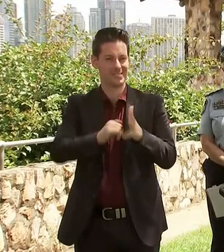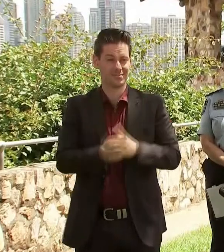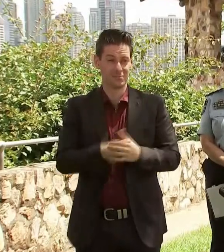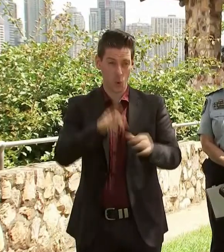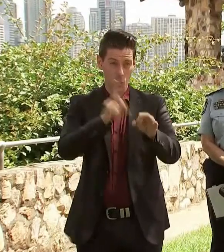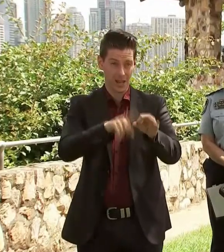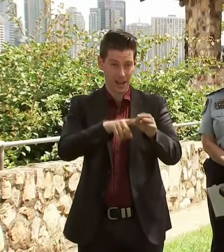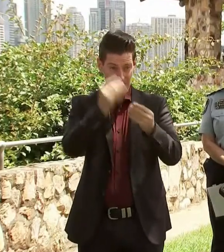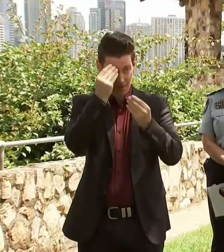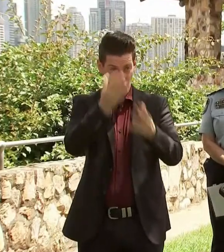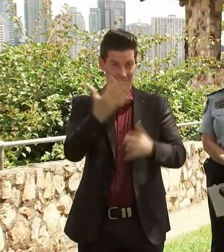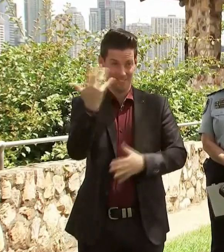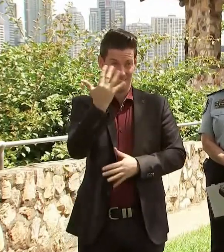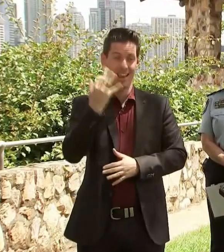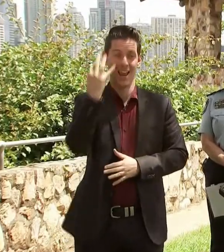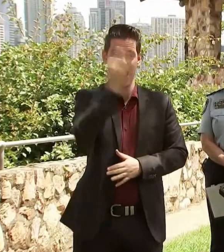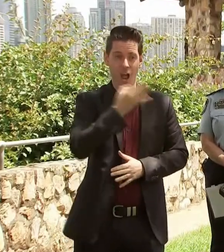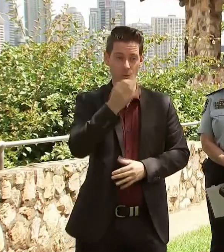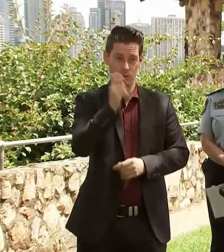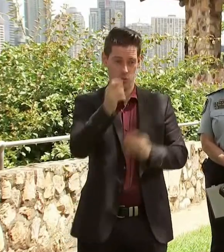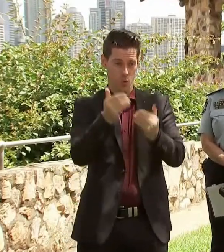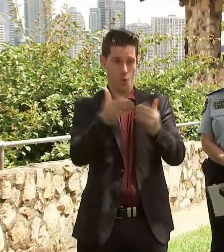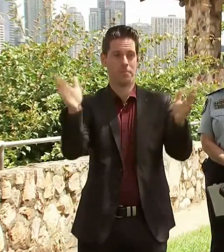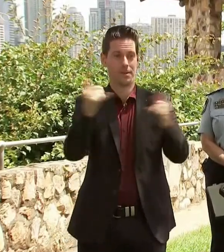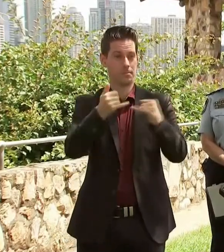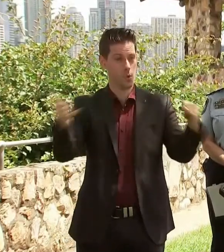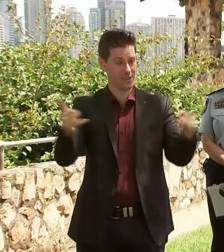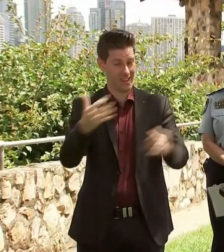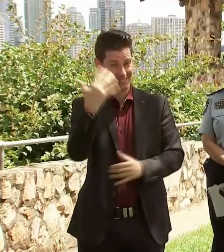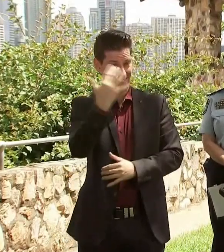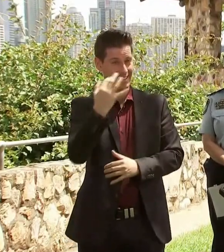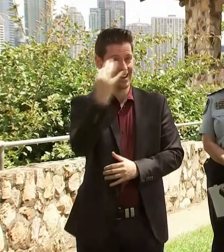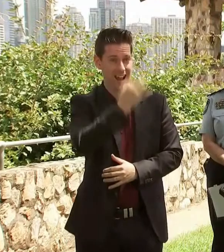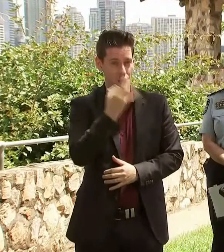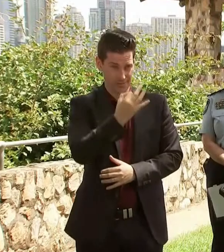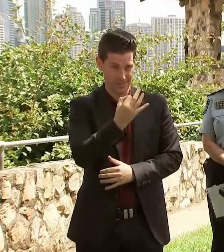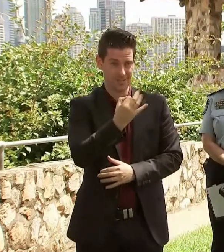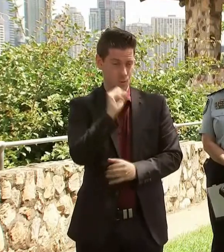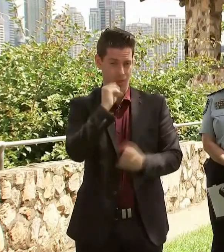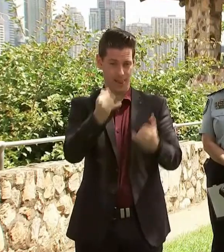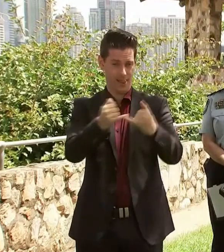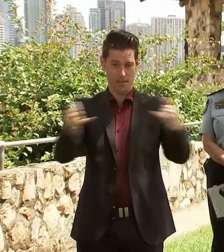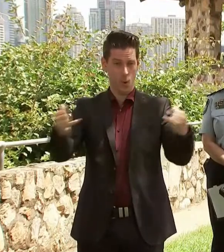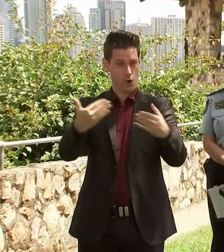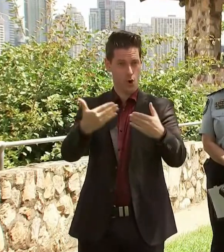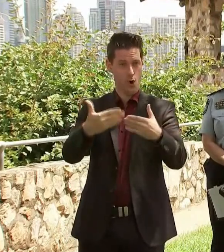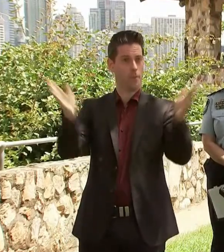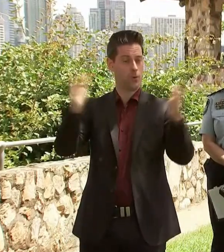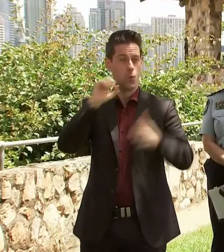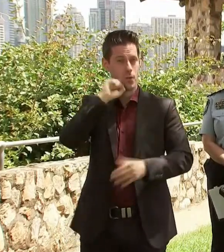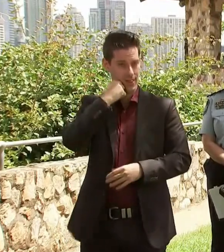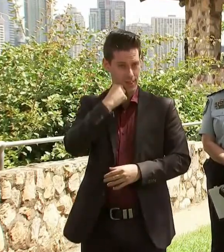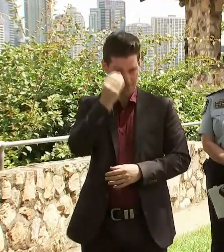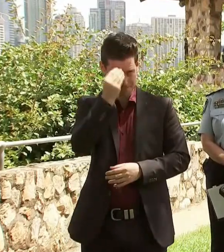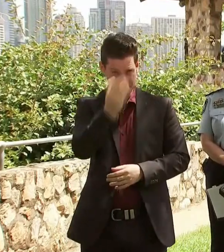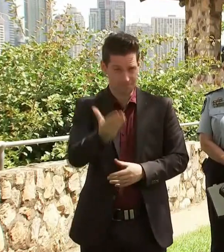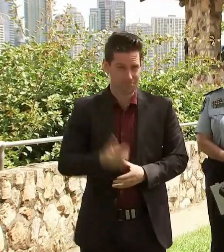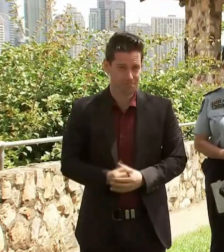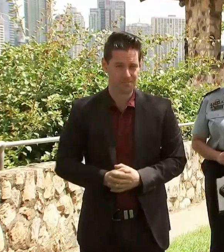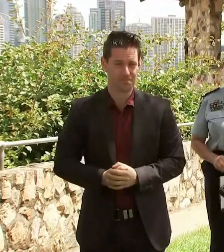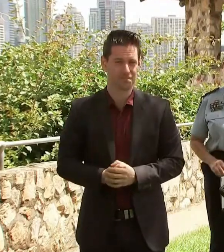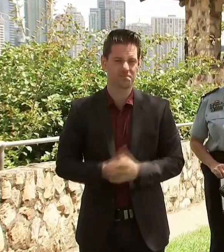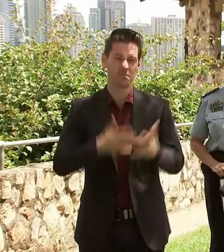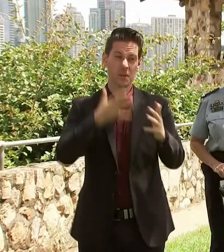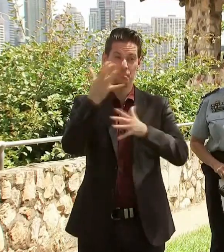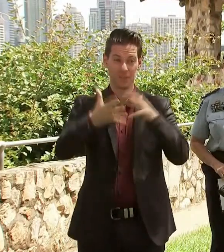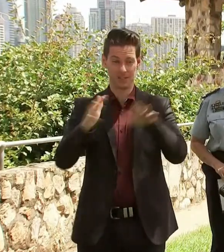we have 15 hours to go. There's only 15 hours to go before Queensland borders reopen. And that's going to